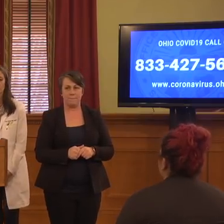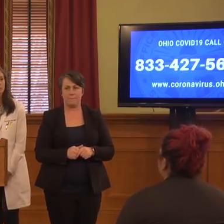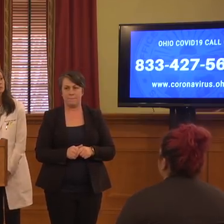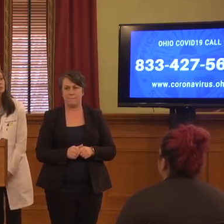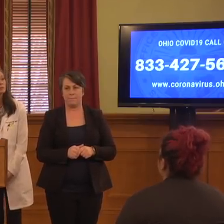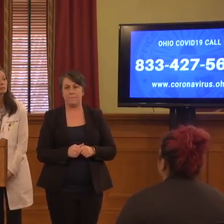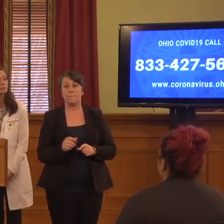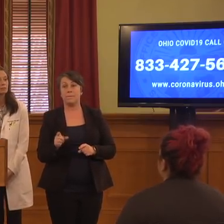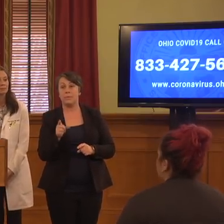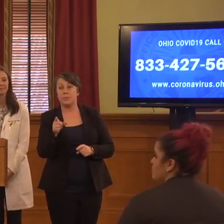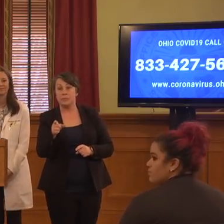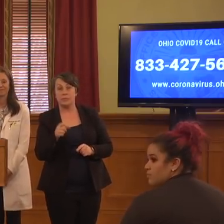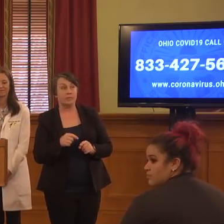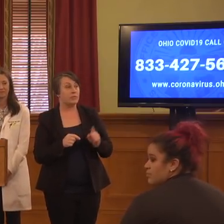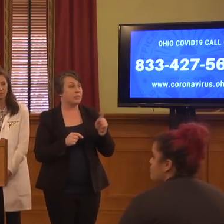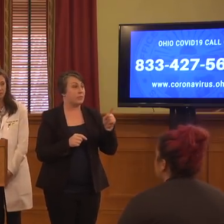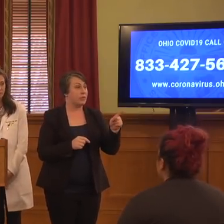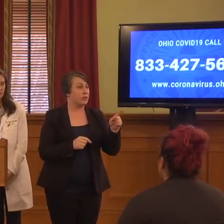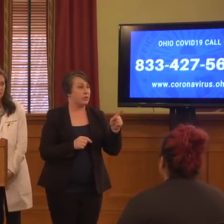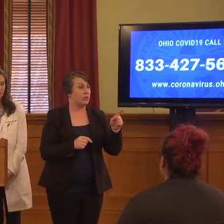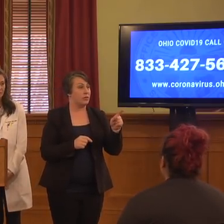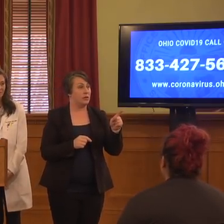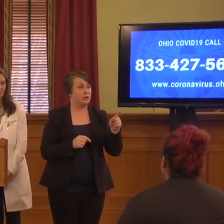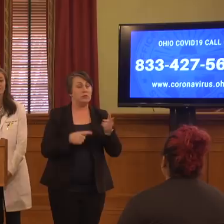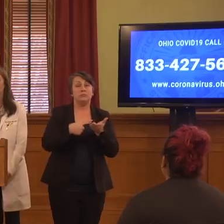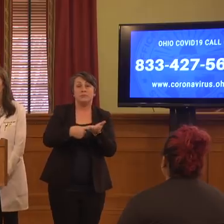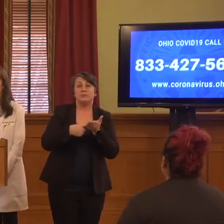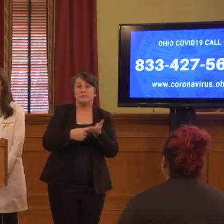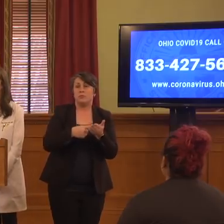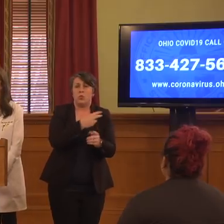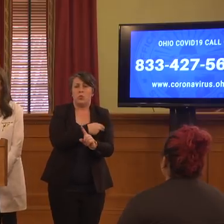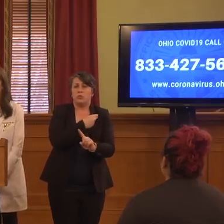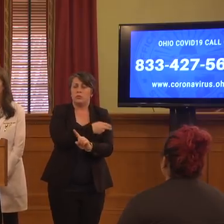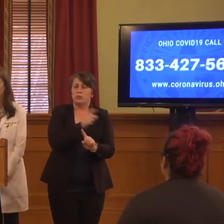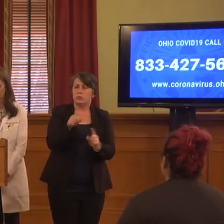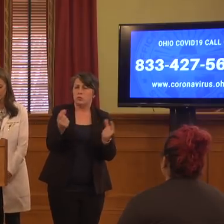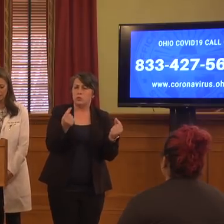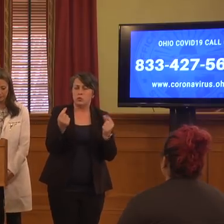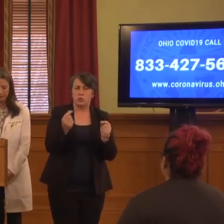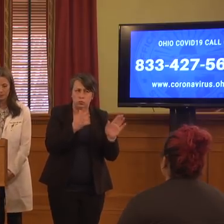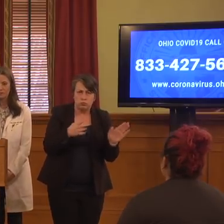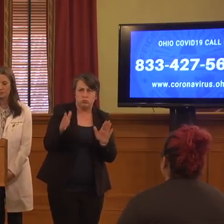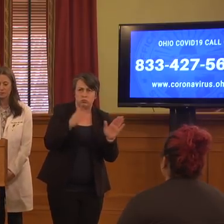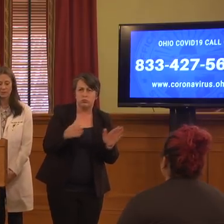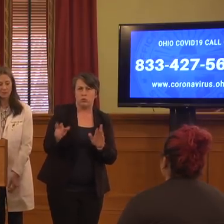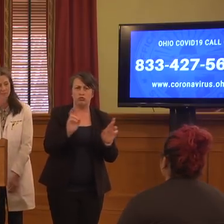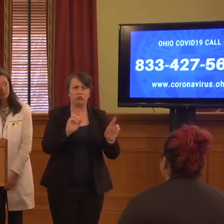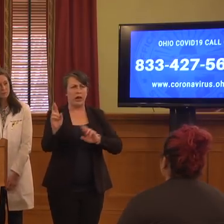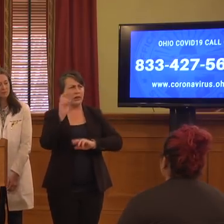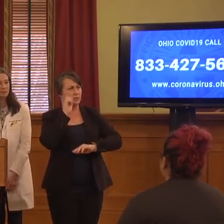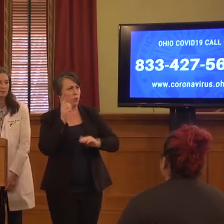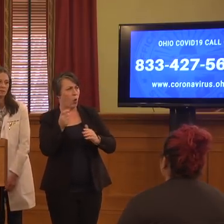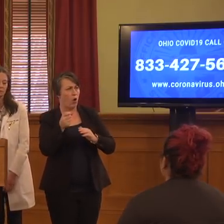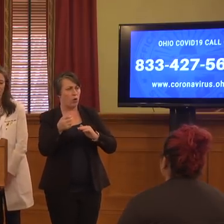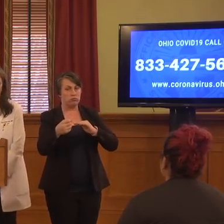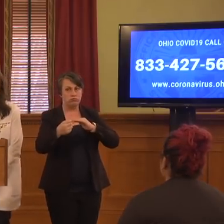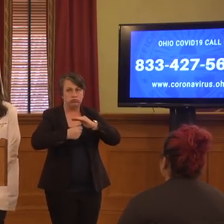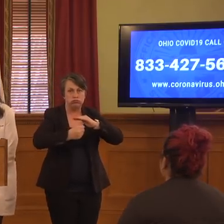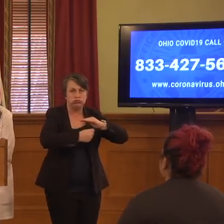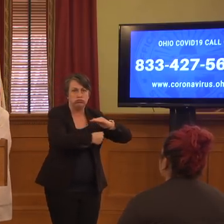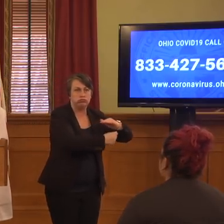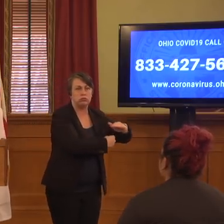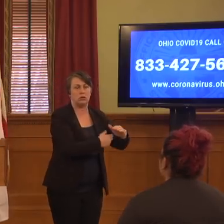We'll go here first. Excuse me. Could you talk about hospital readiness? Talk about what, I'm sorry? Hospital readiness. I mean,